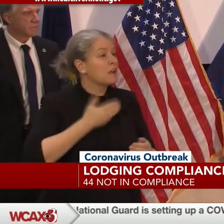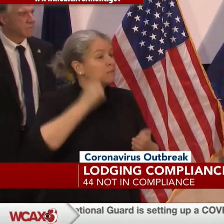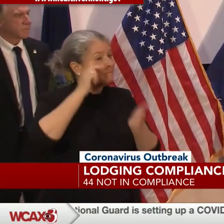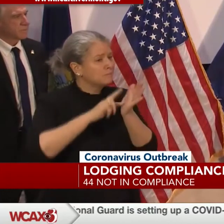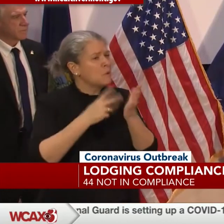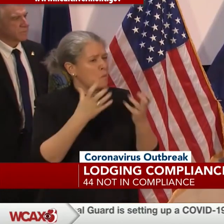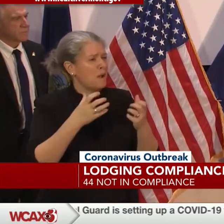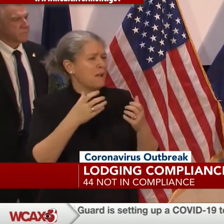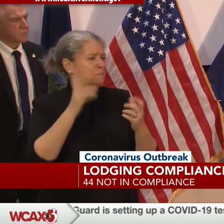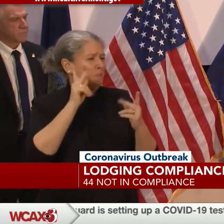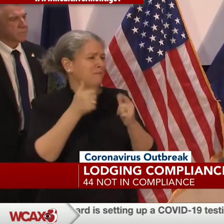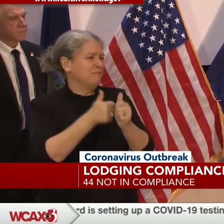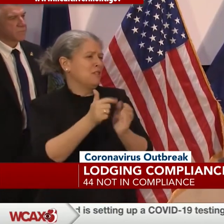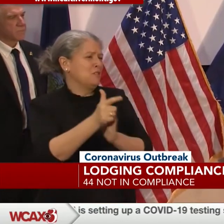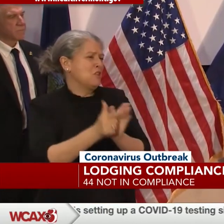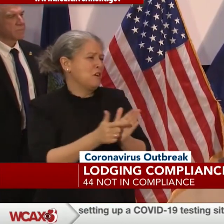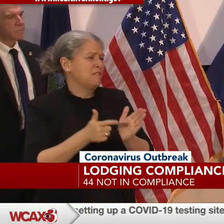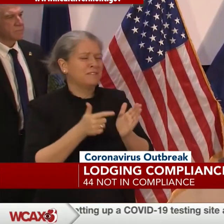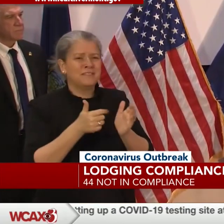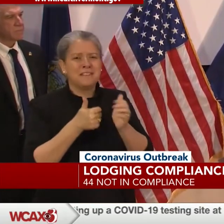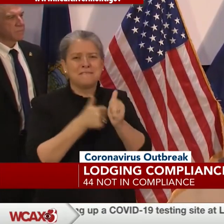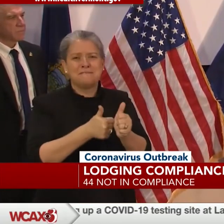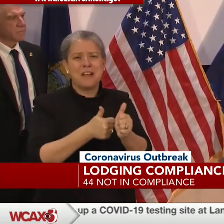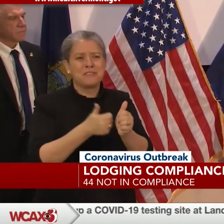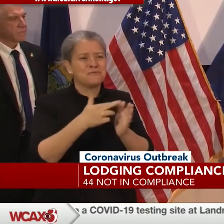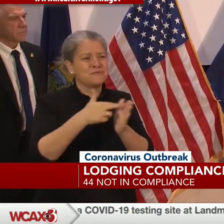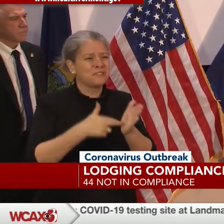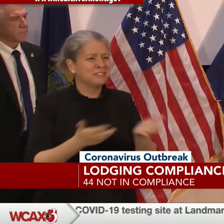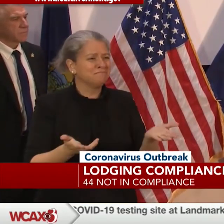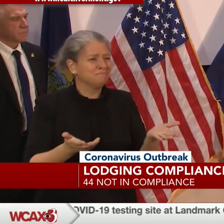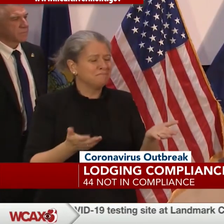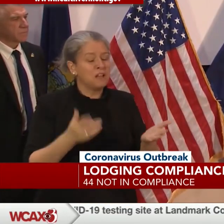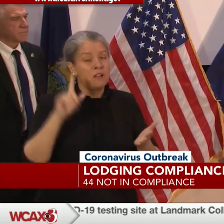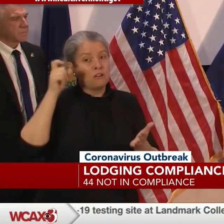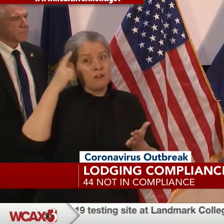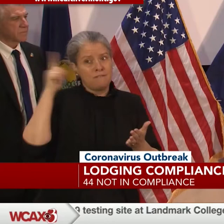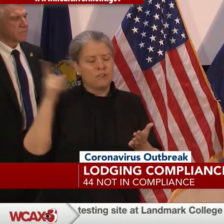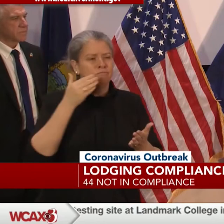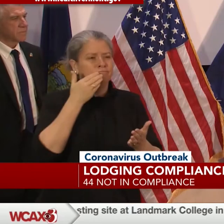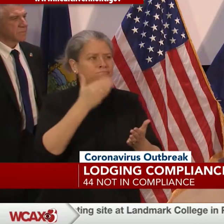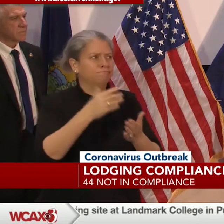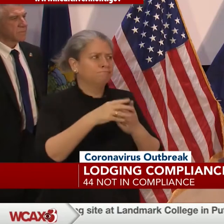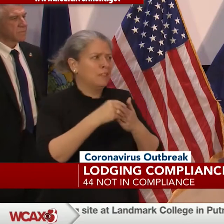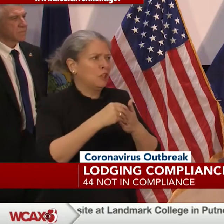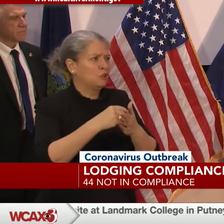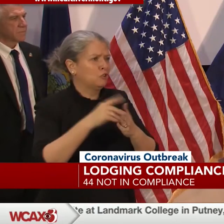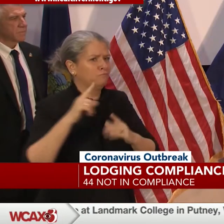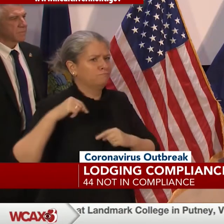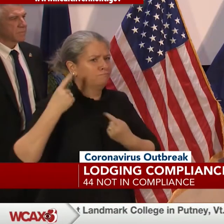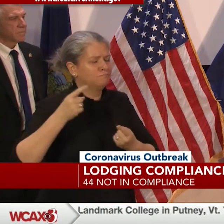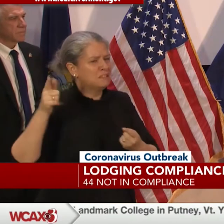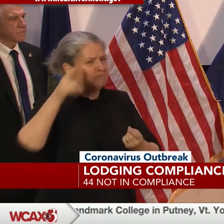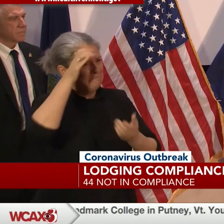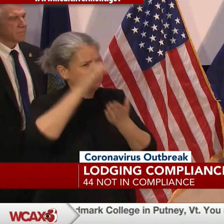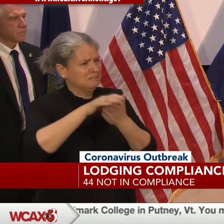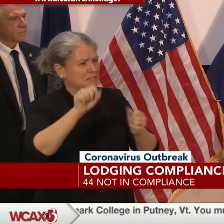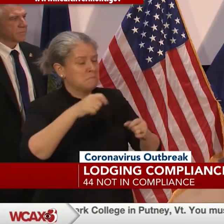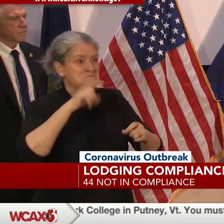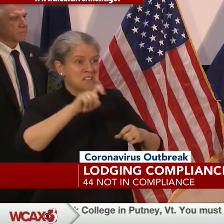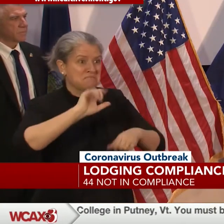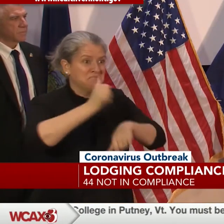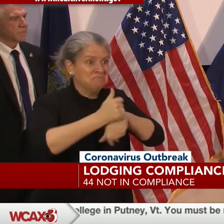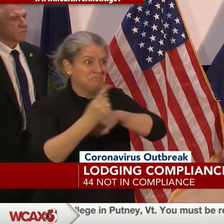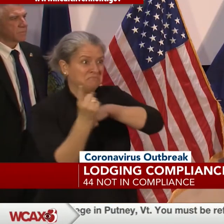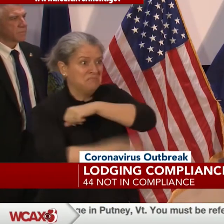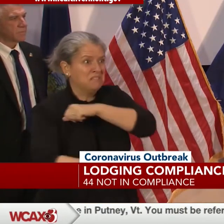to thank the governor for his leadership during this crisis and his philosophy of that enforcement